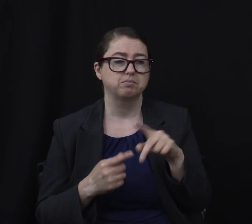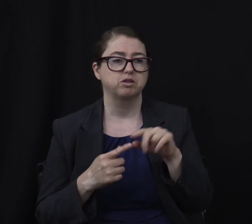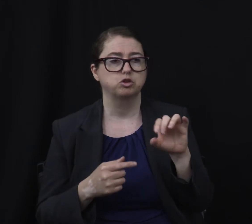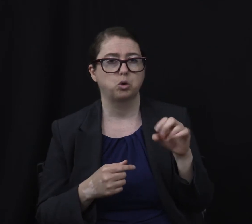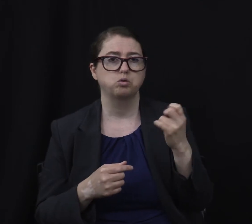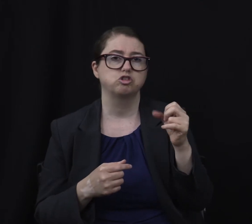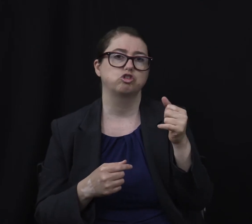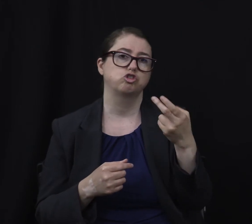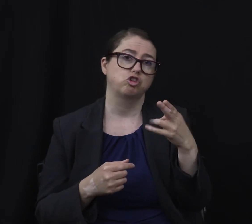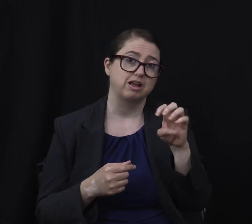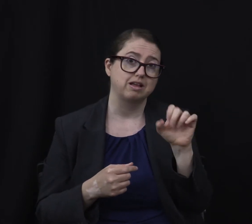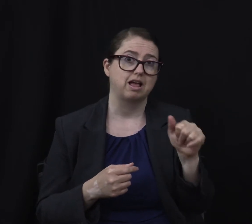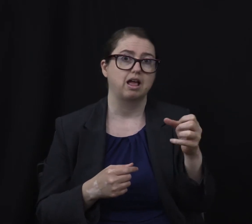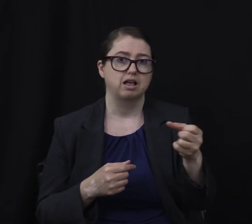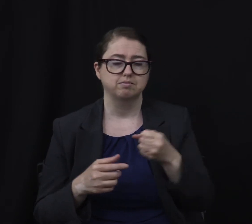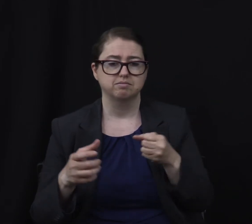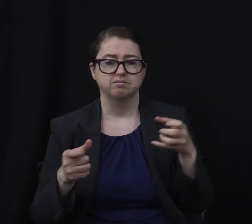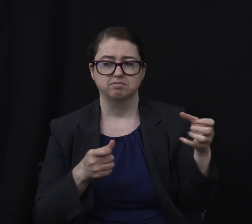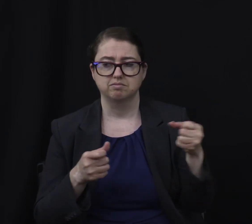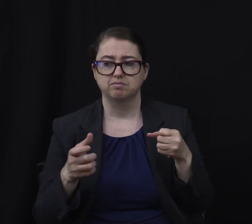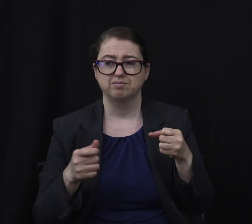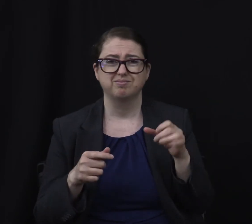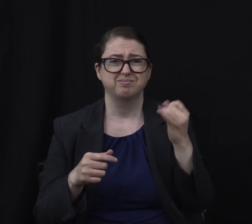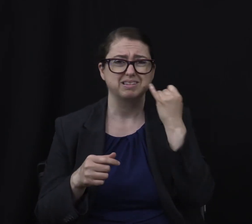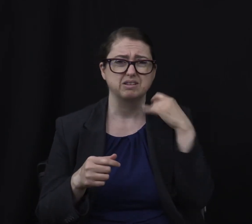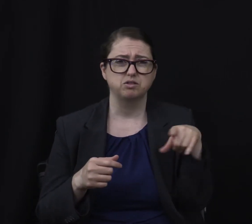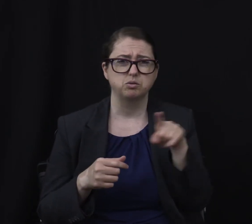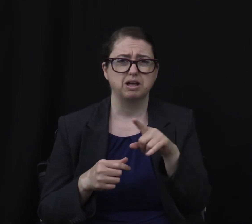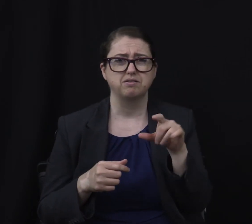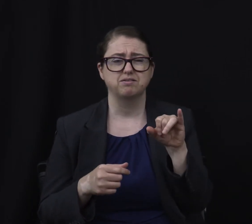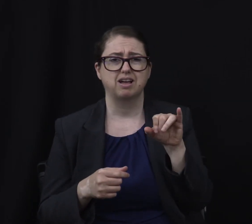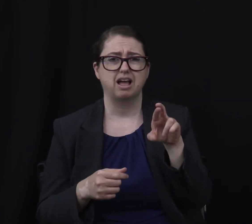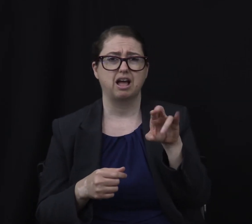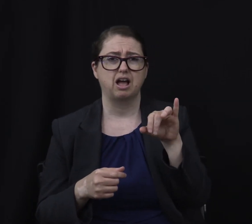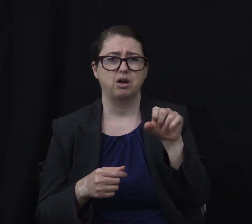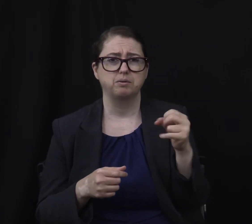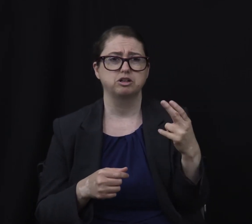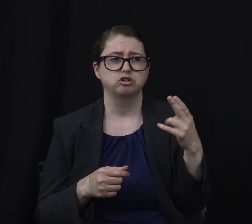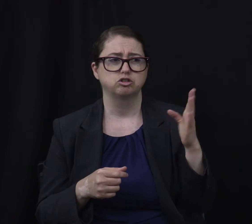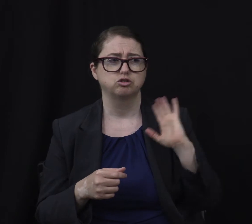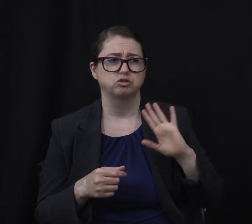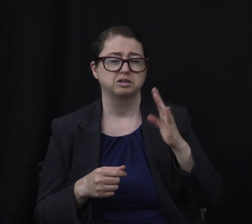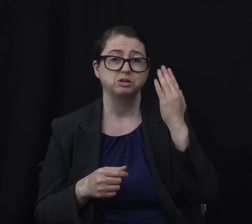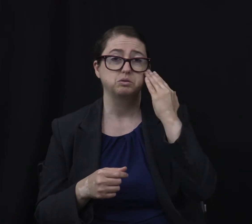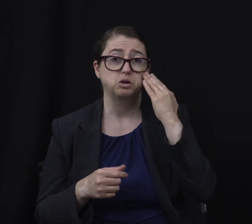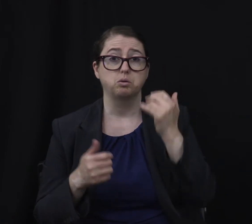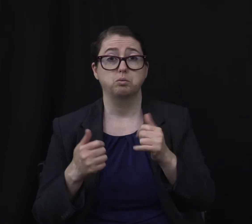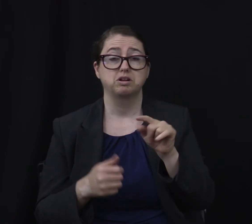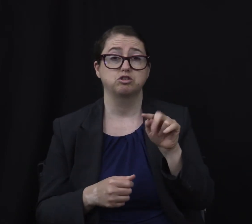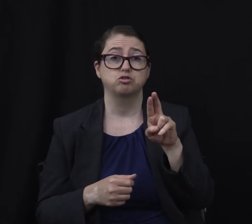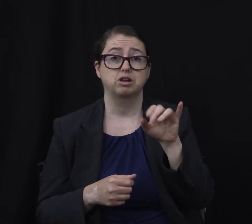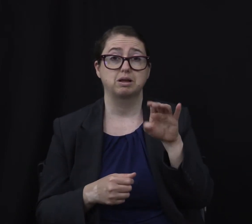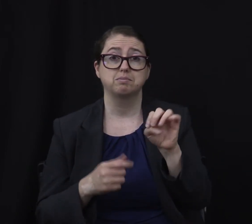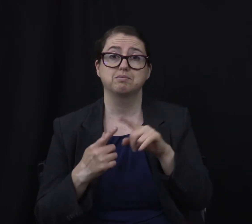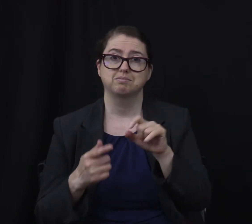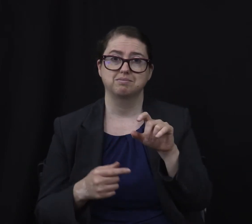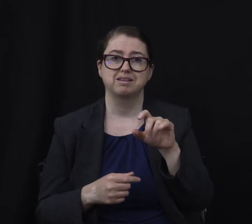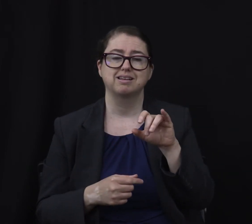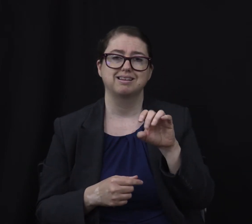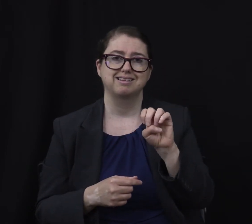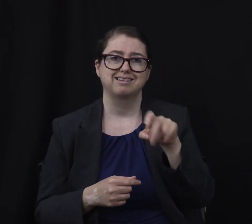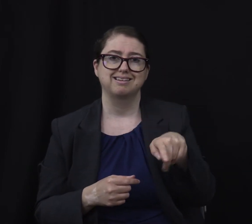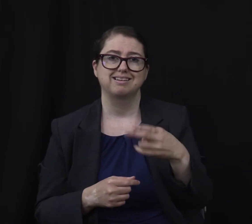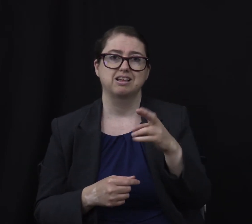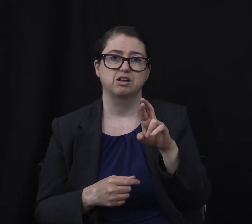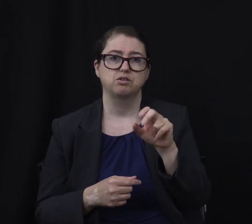And by the way, if any of you have Irish heritage, now you know which tribe you came from. You came from Ephraim, because Oshea is one of the most